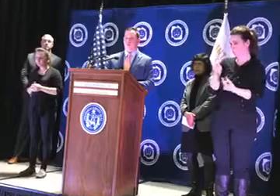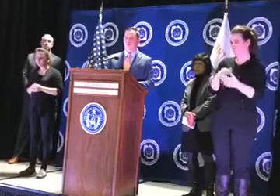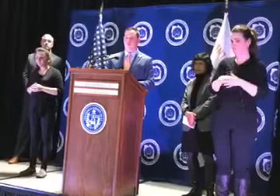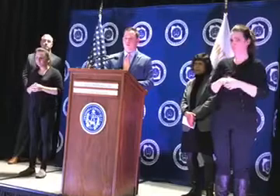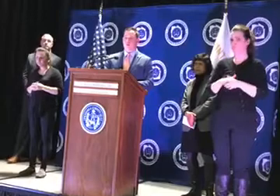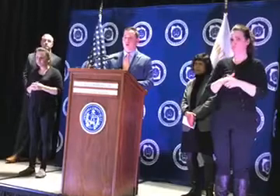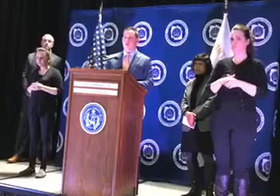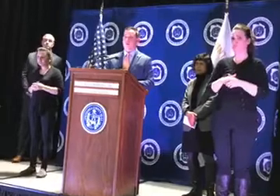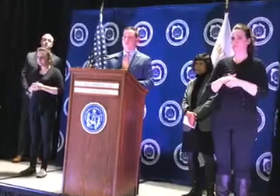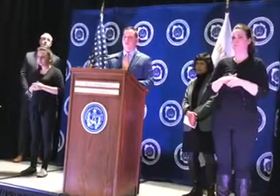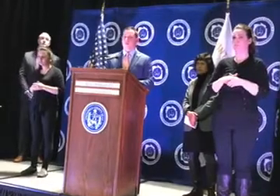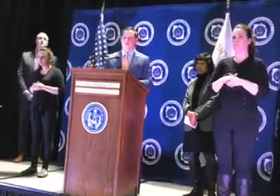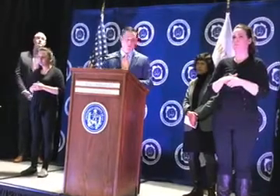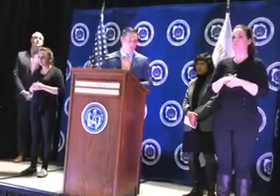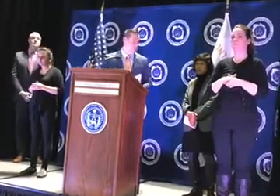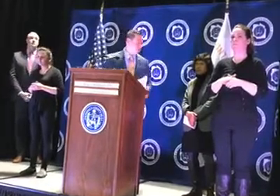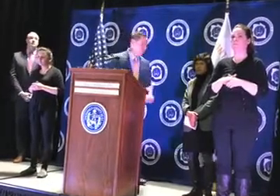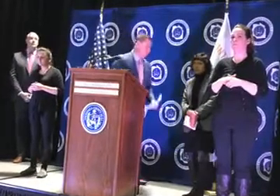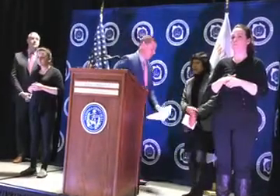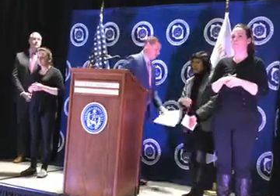comfortable with the individuals who are quarantined.